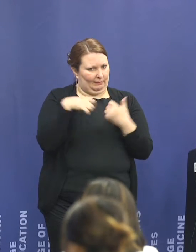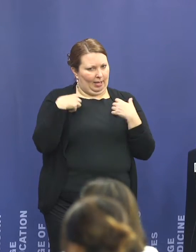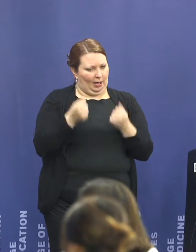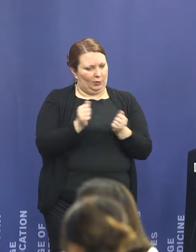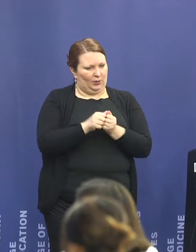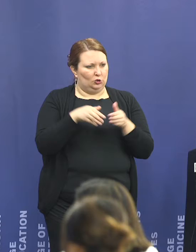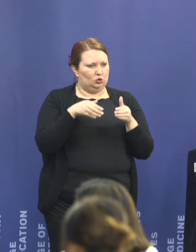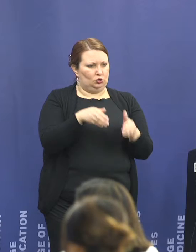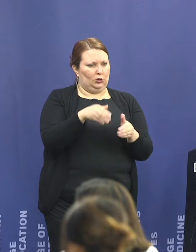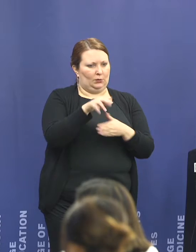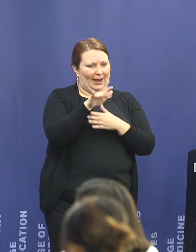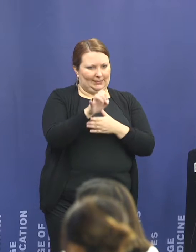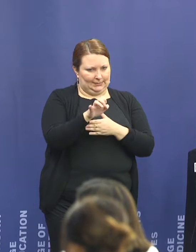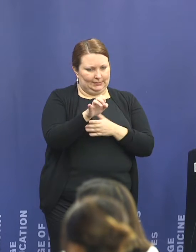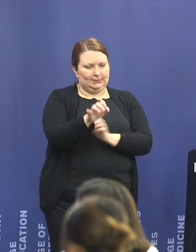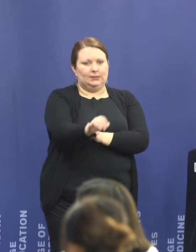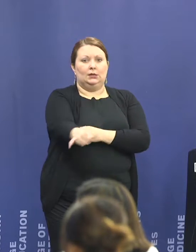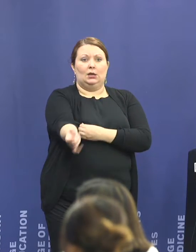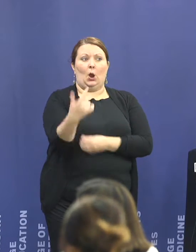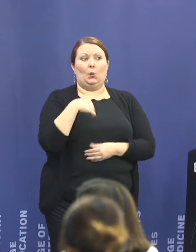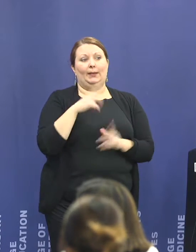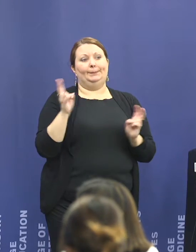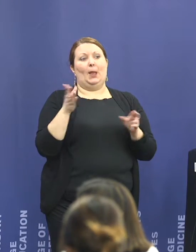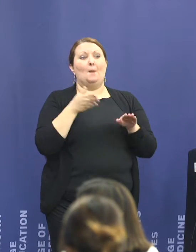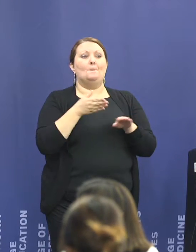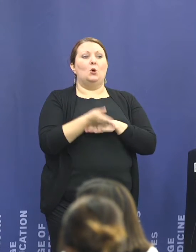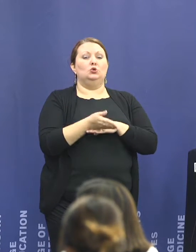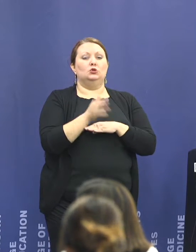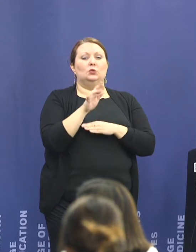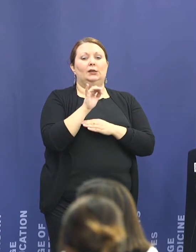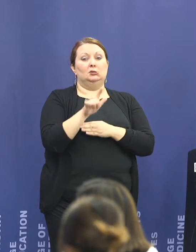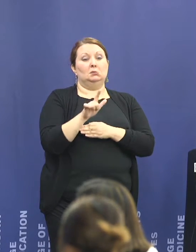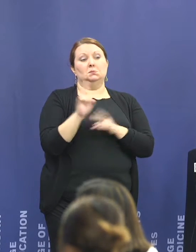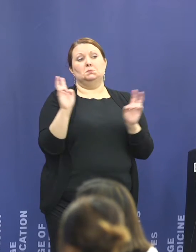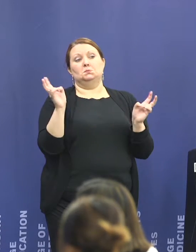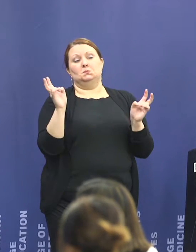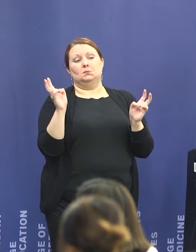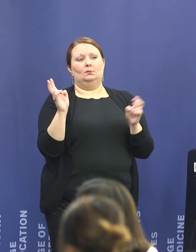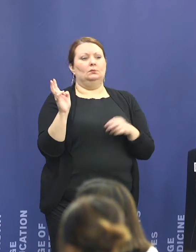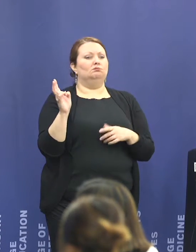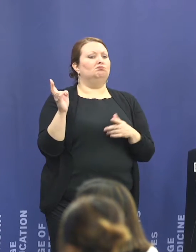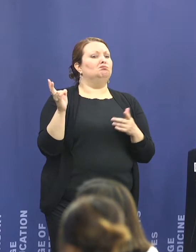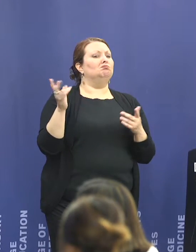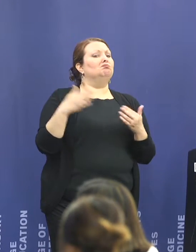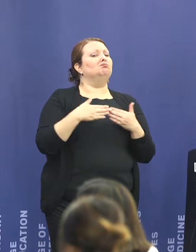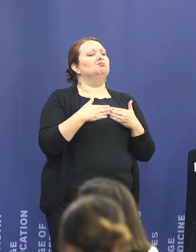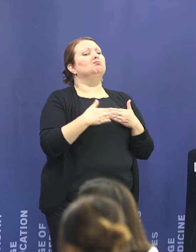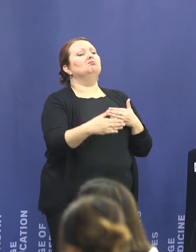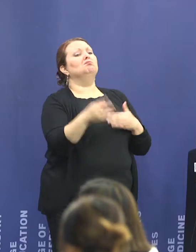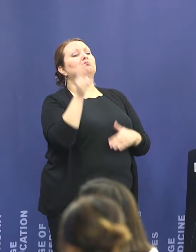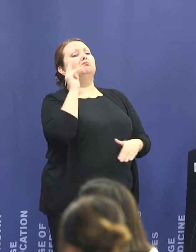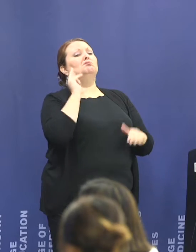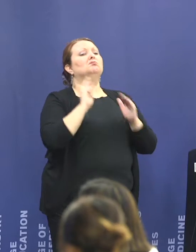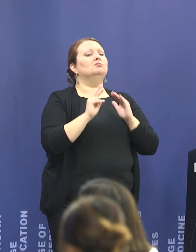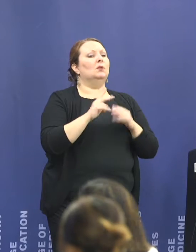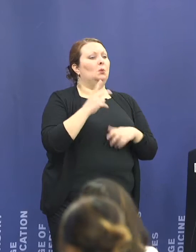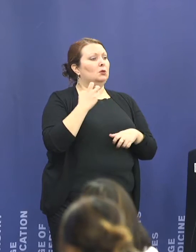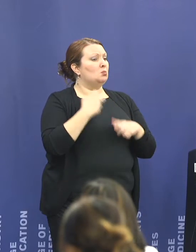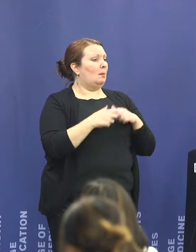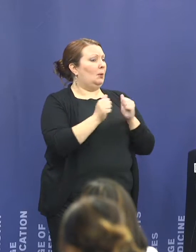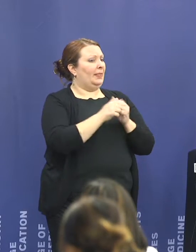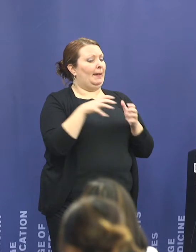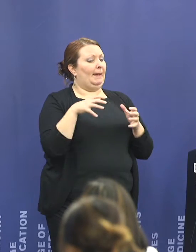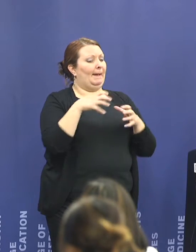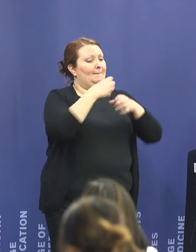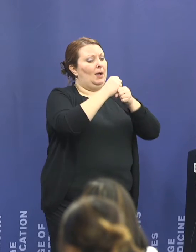measure. Again, are we post-racial? Where are we going? What's the problem with the combined question and